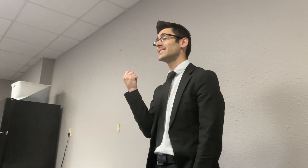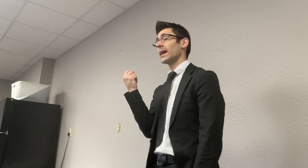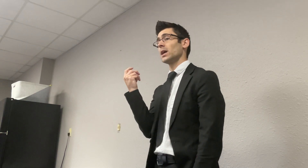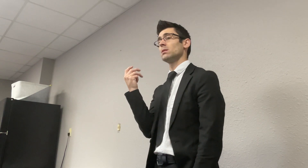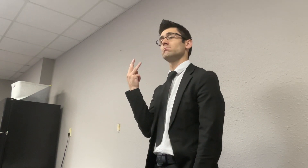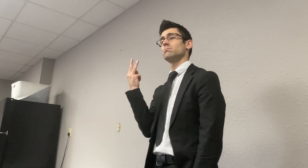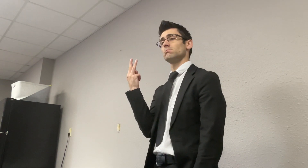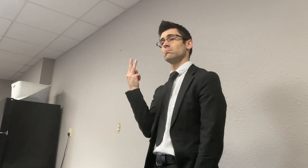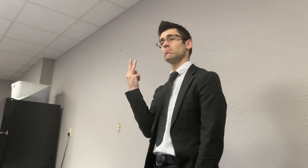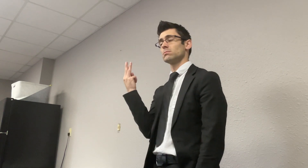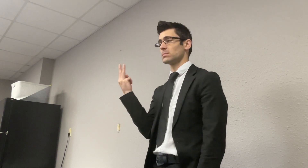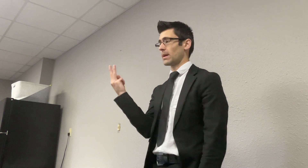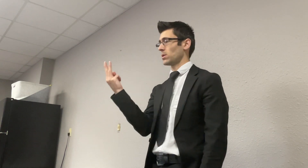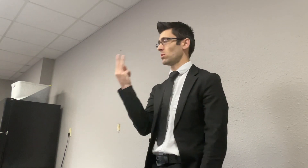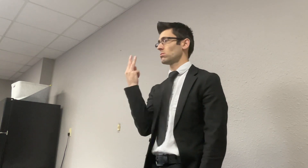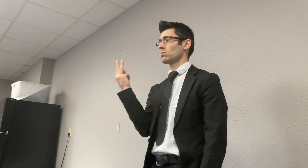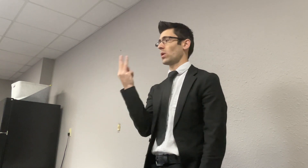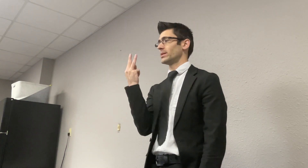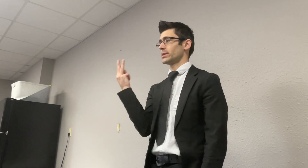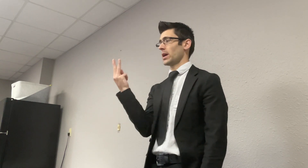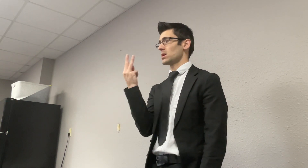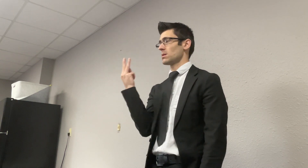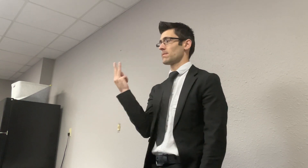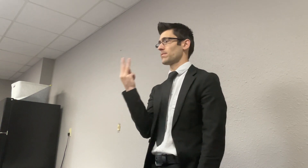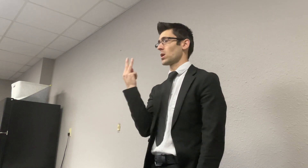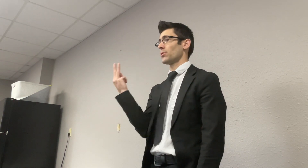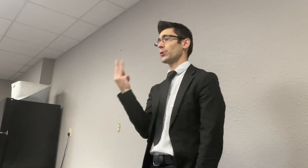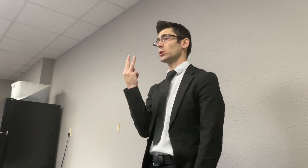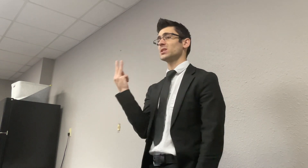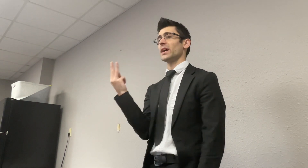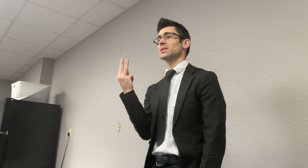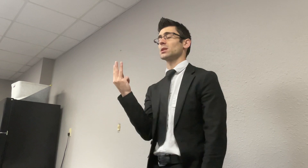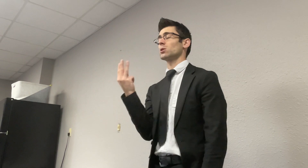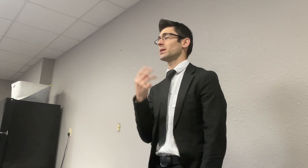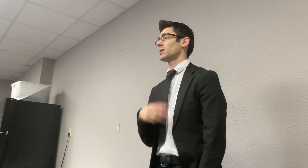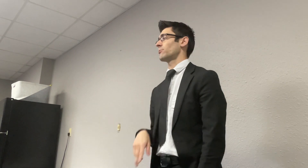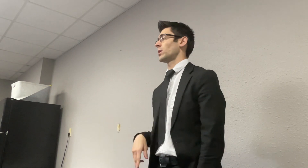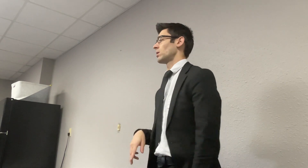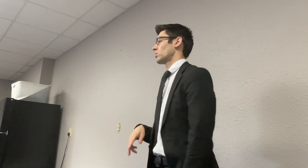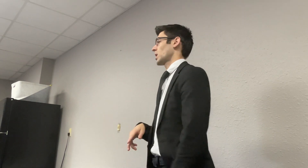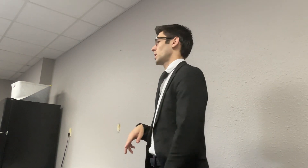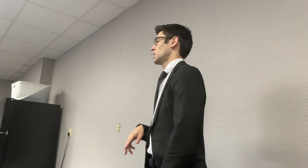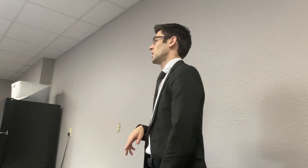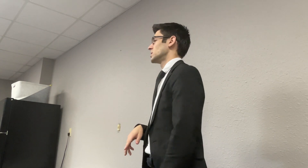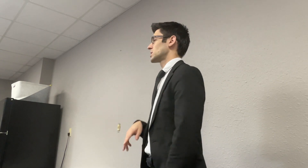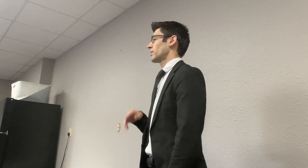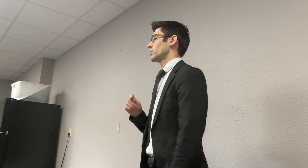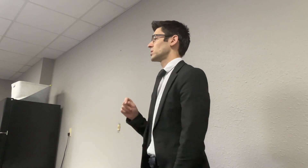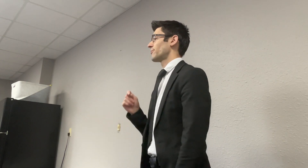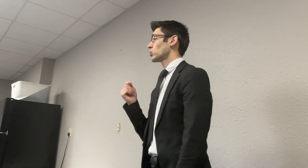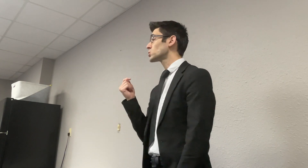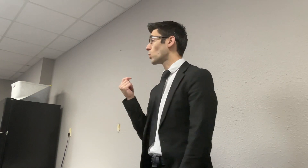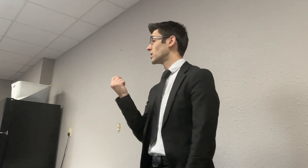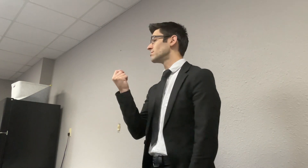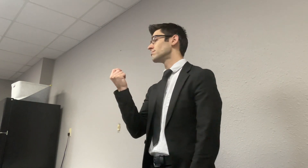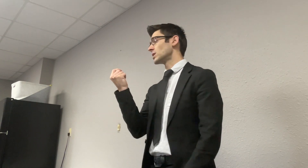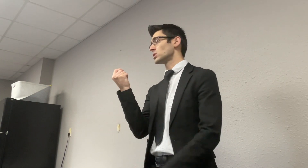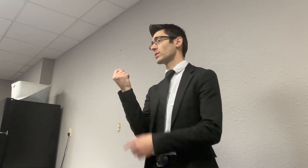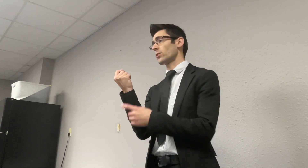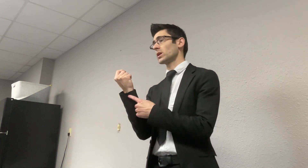Wednesday. W, Wednesday. Thursday is a little bit different, okay? Instead of using the first one, because we've already done